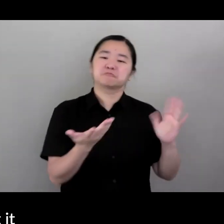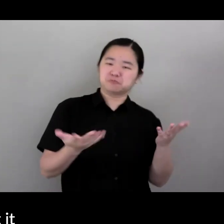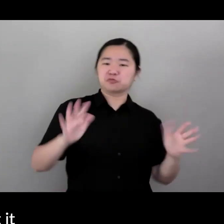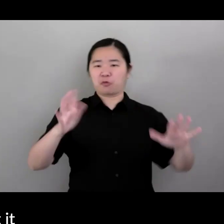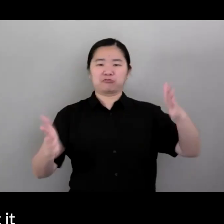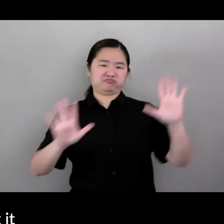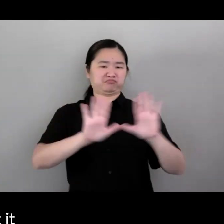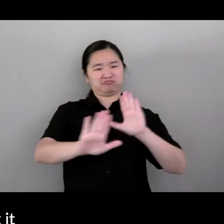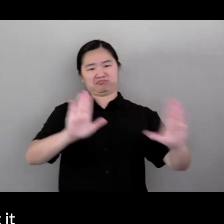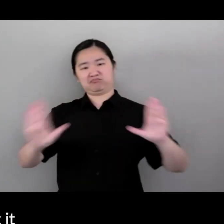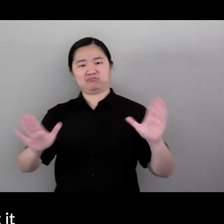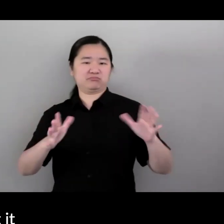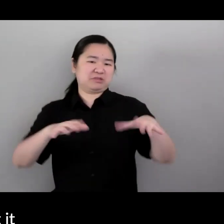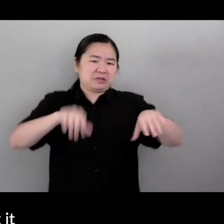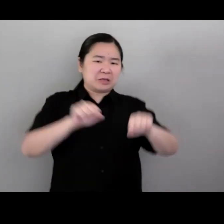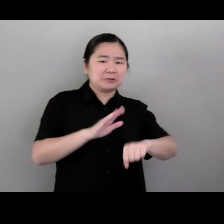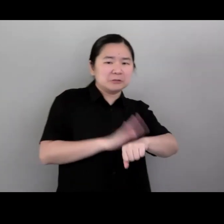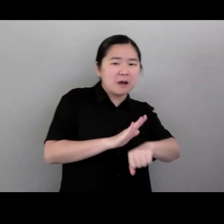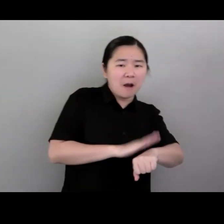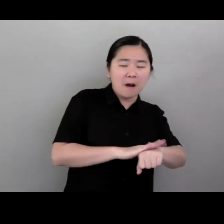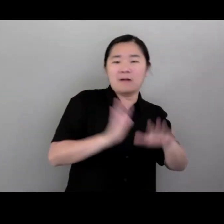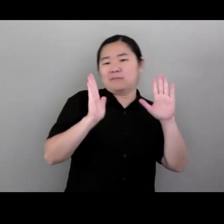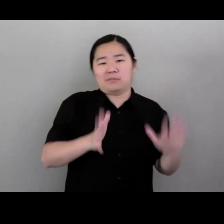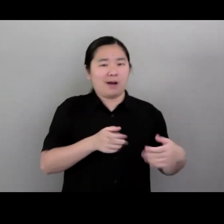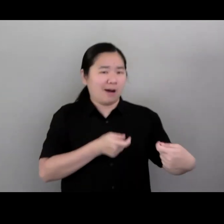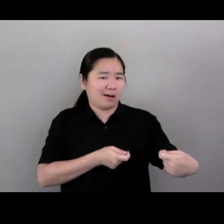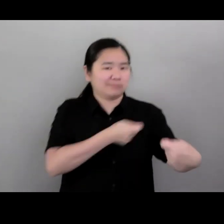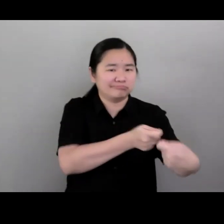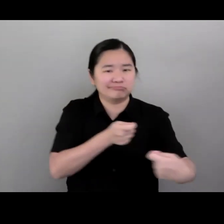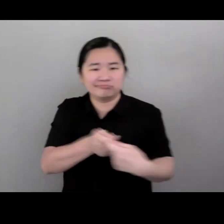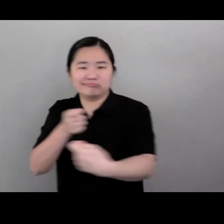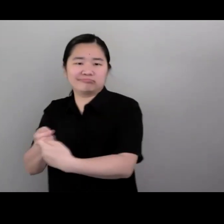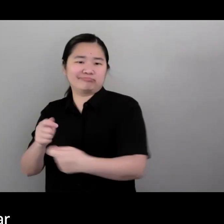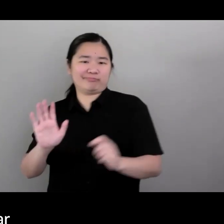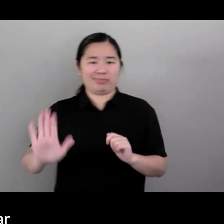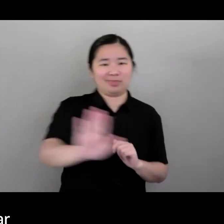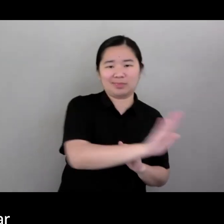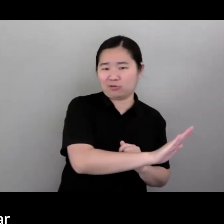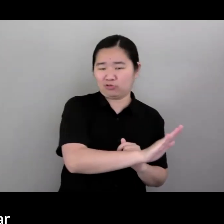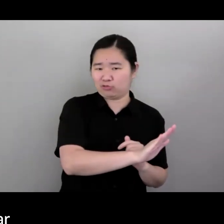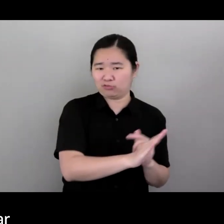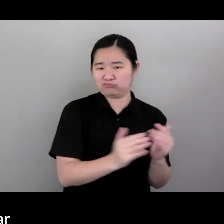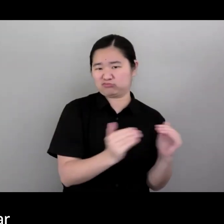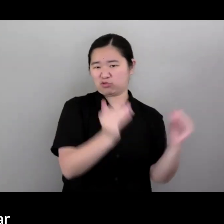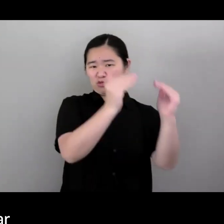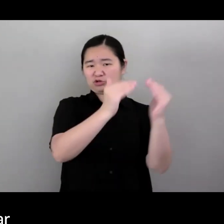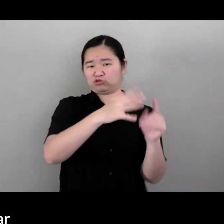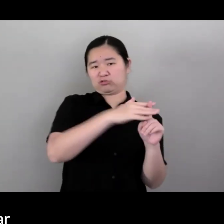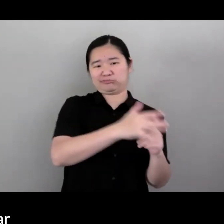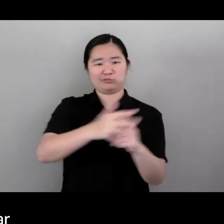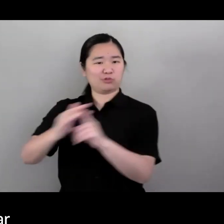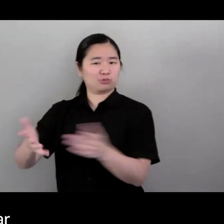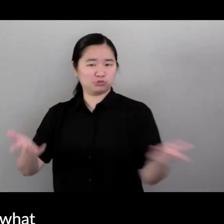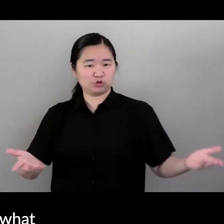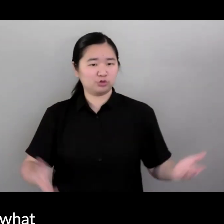we explain what it means, why it matters, and how it connects to their daily work. We also had like regular dialogues with